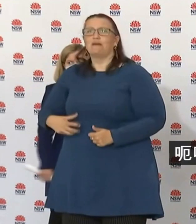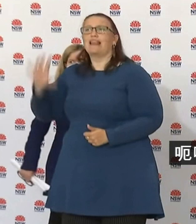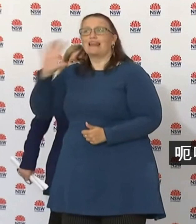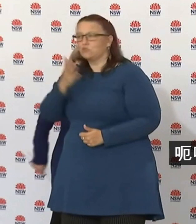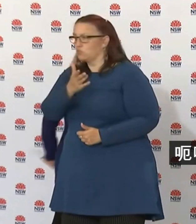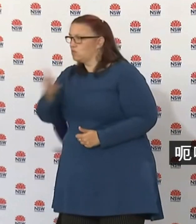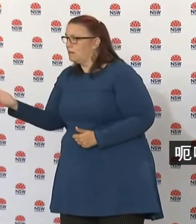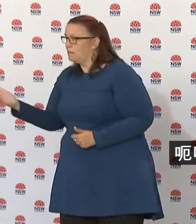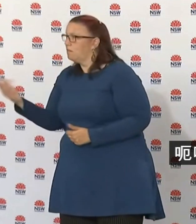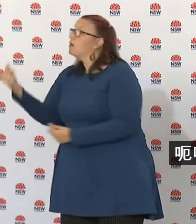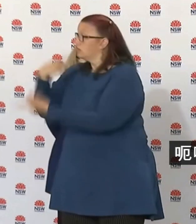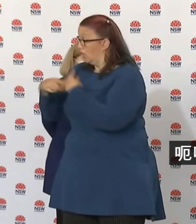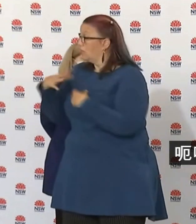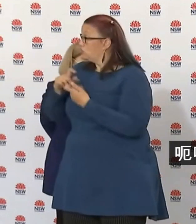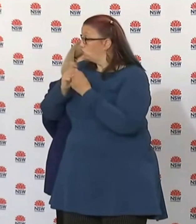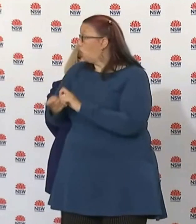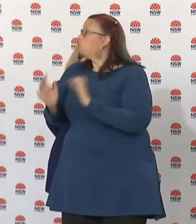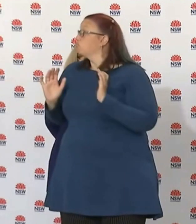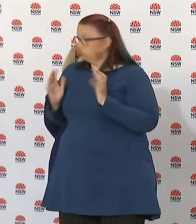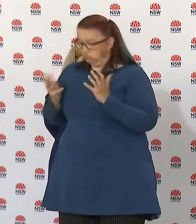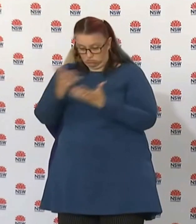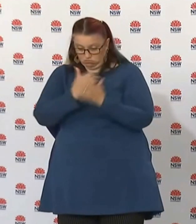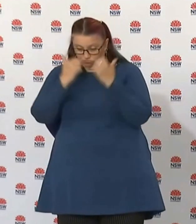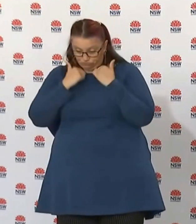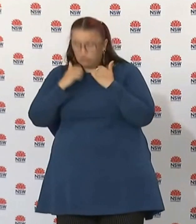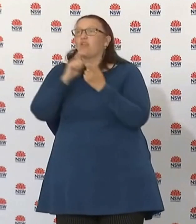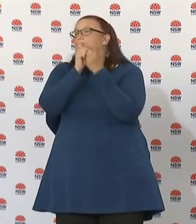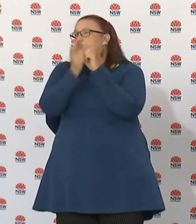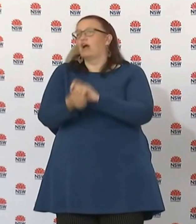for responding to the health orders that we put in place. When